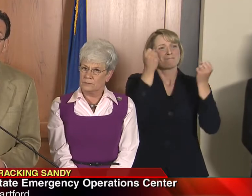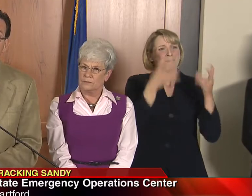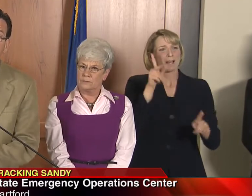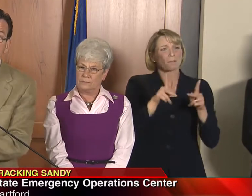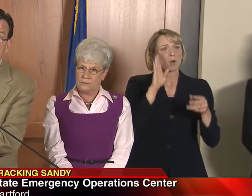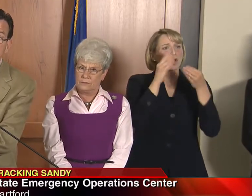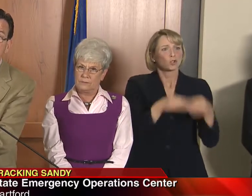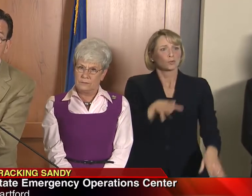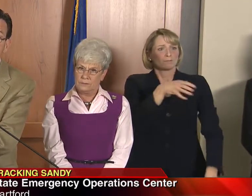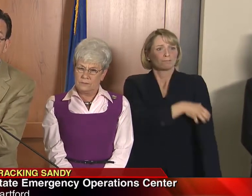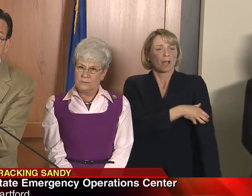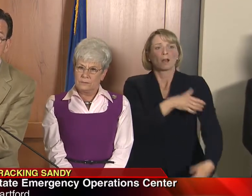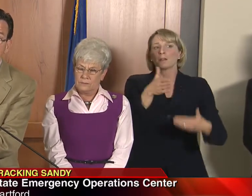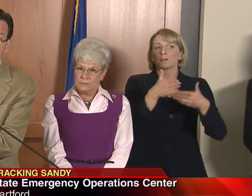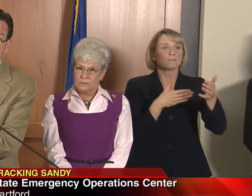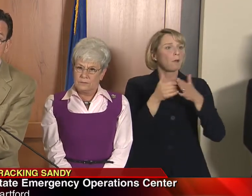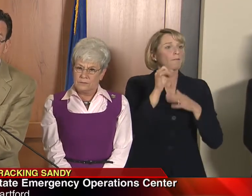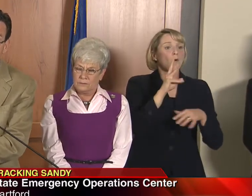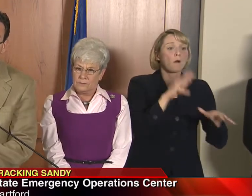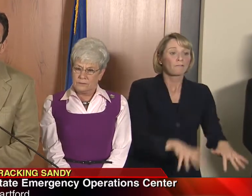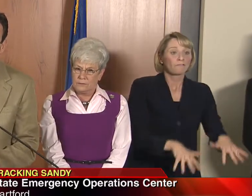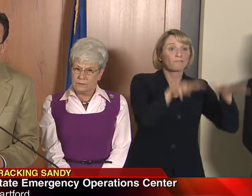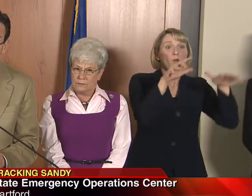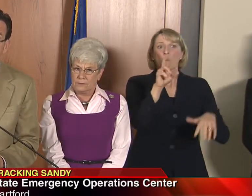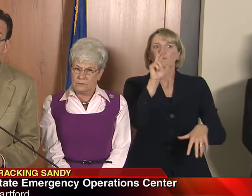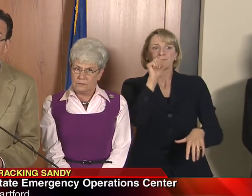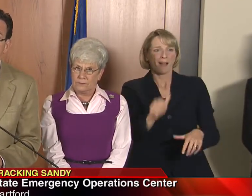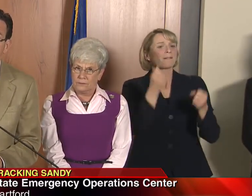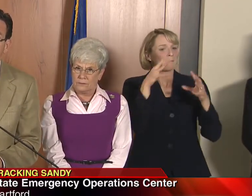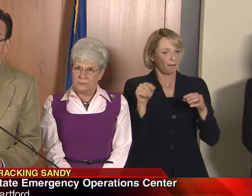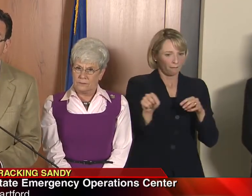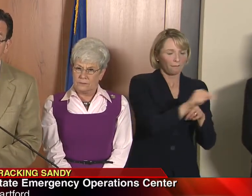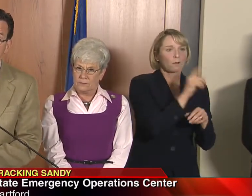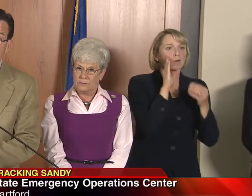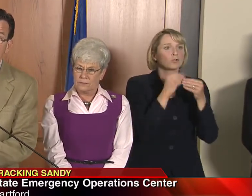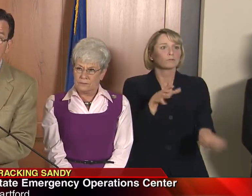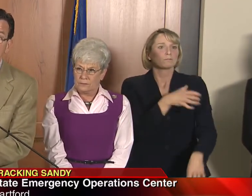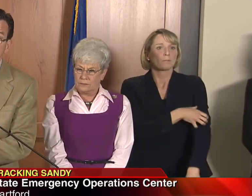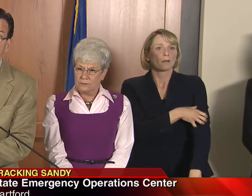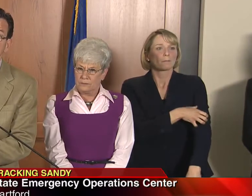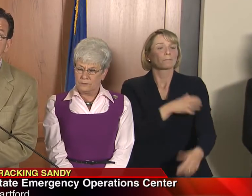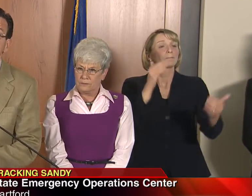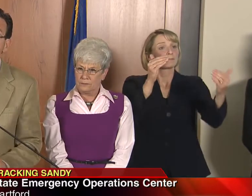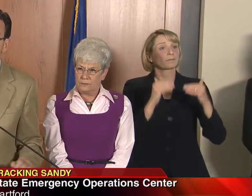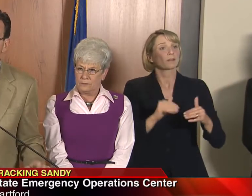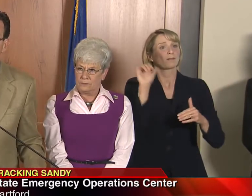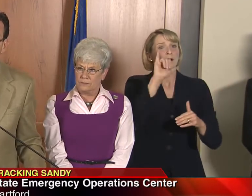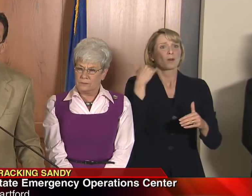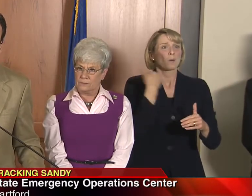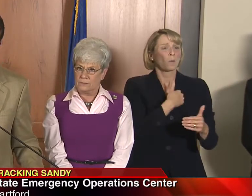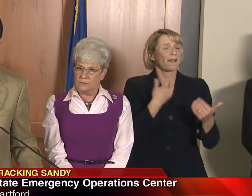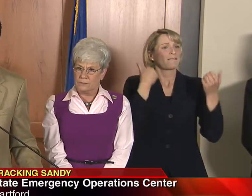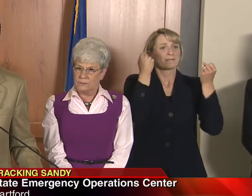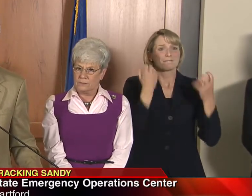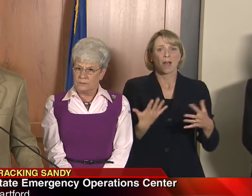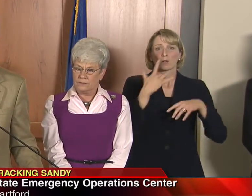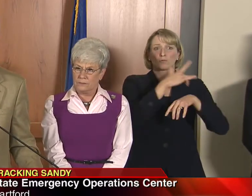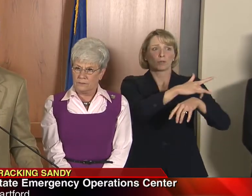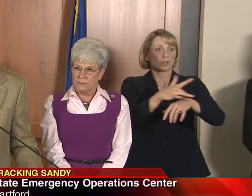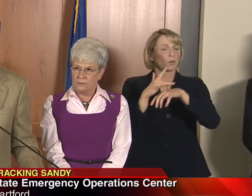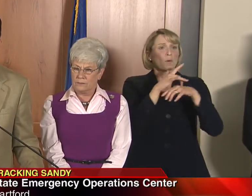power regardless of the flood situation. And that's regardless of the fact that we also have a number of assets which will